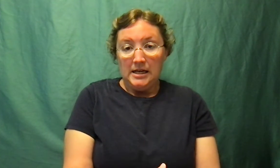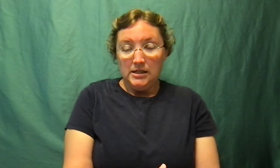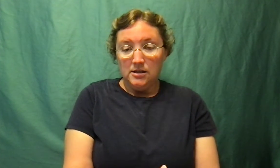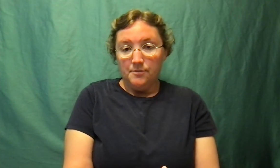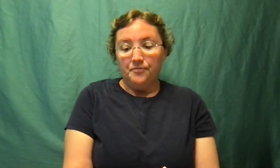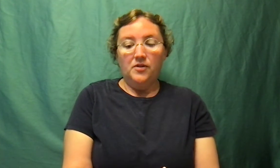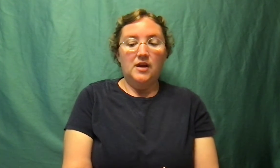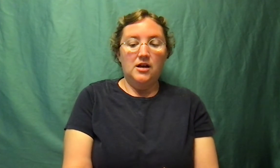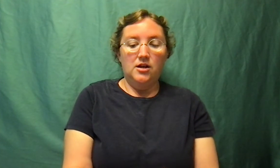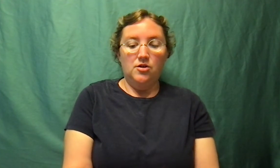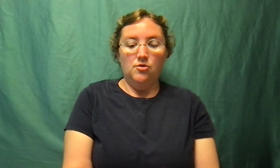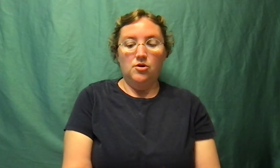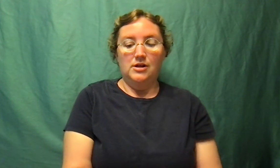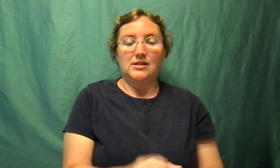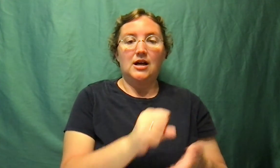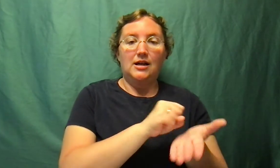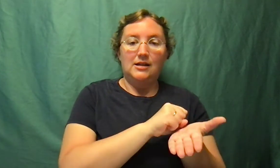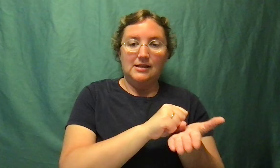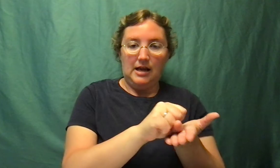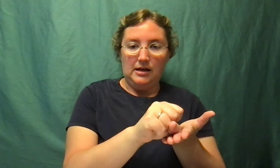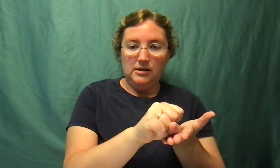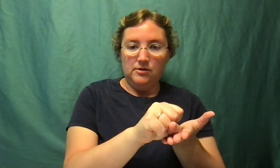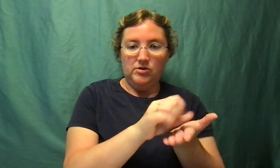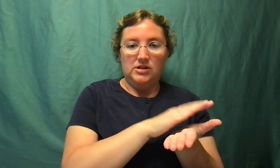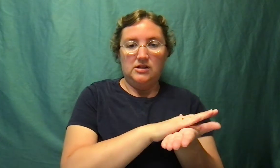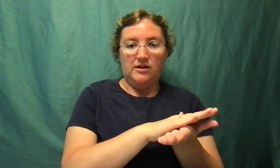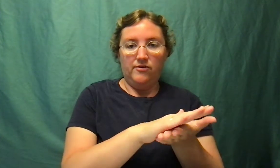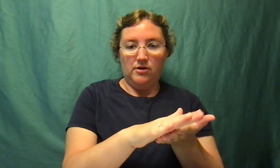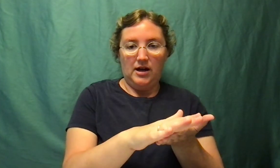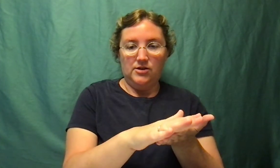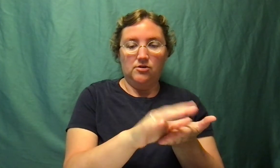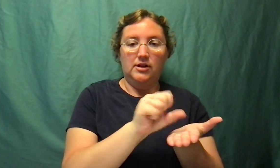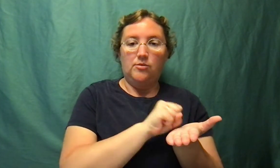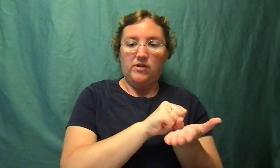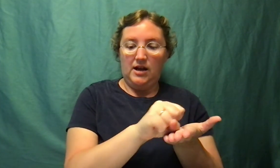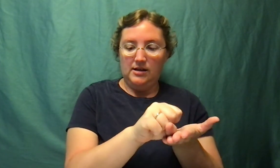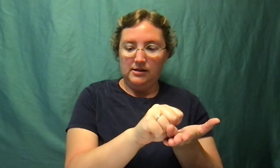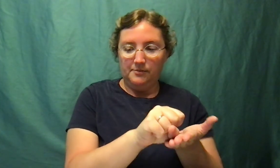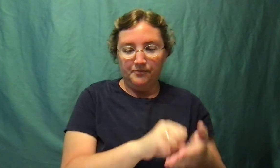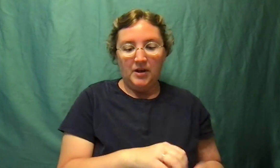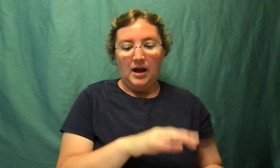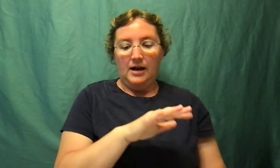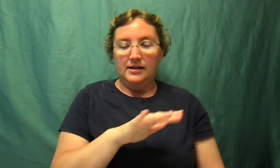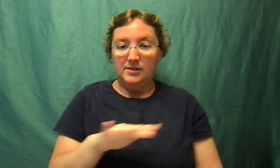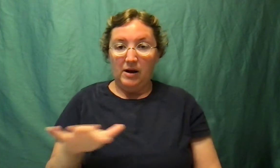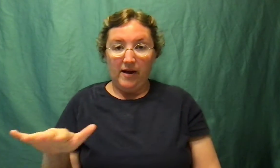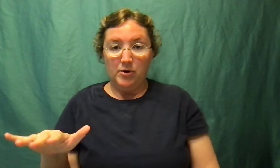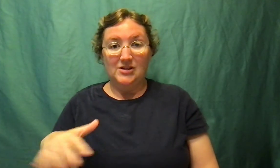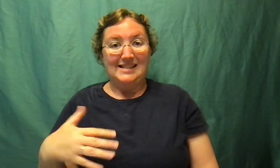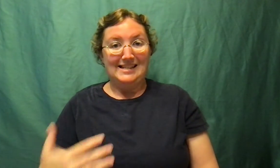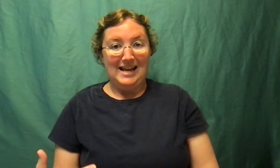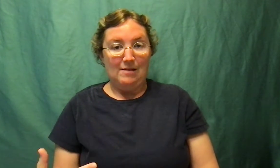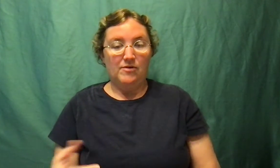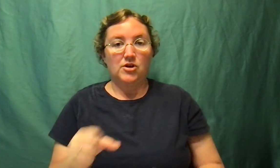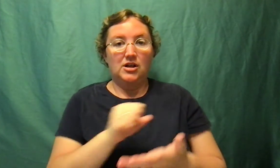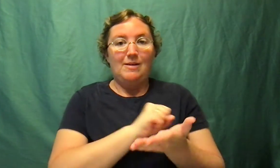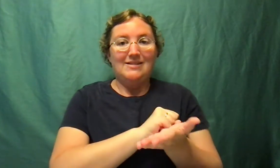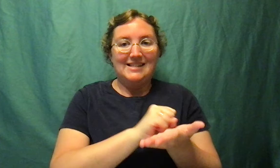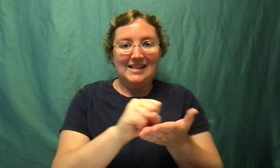saint, then you could sign saint, which is a sign for nice or clean with an S, and then spell that person's name if you're talking about